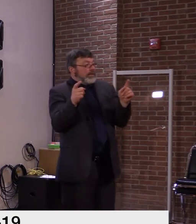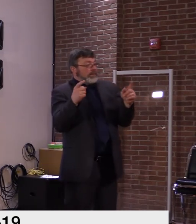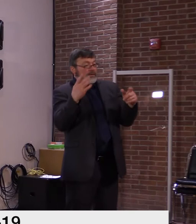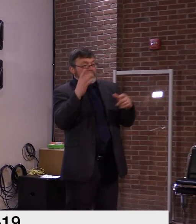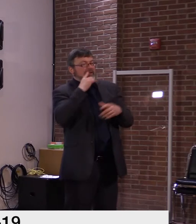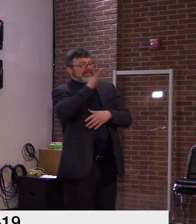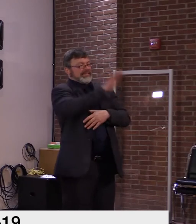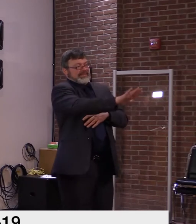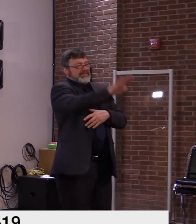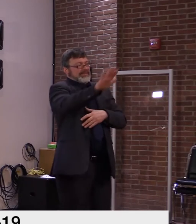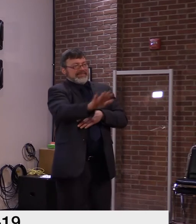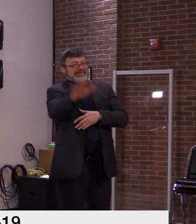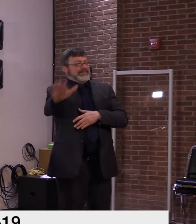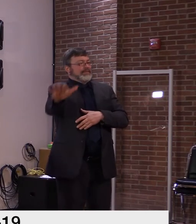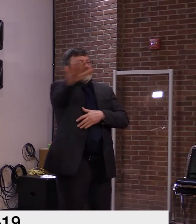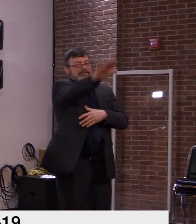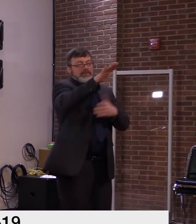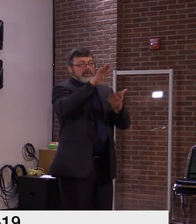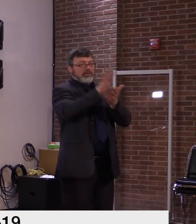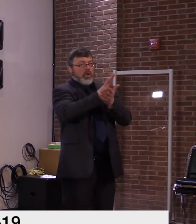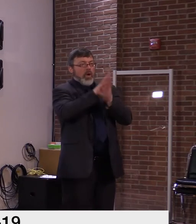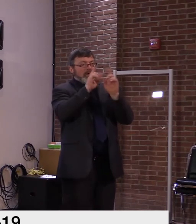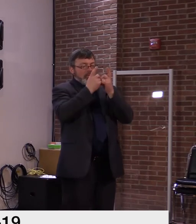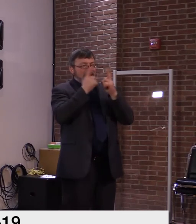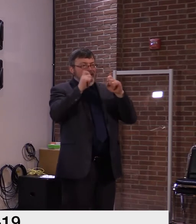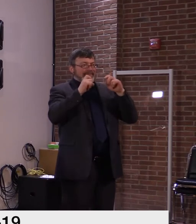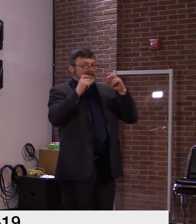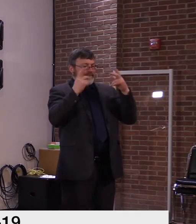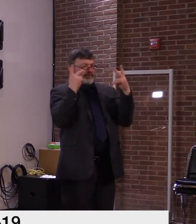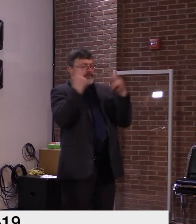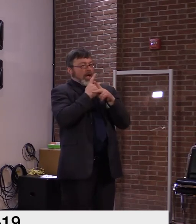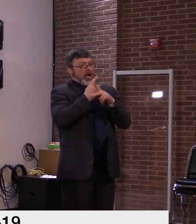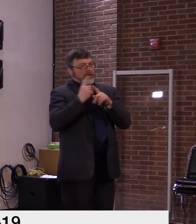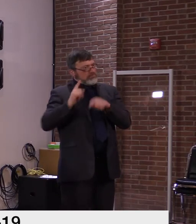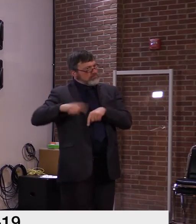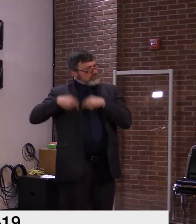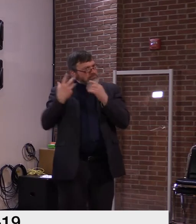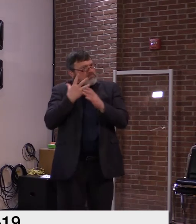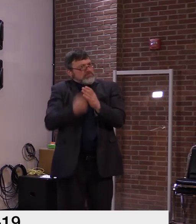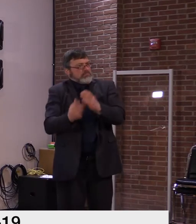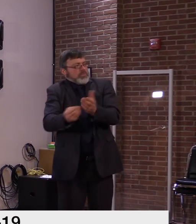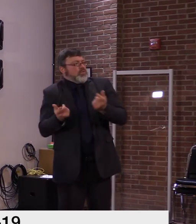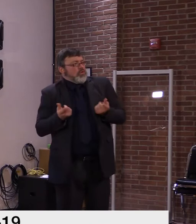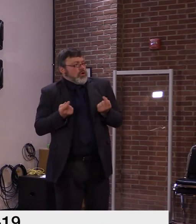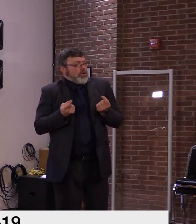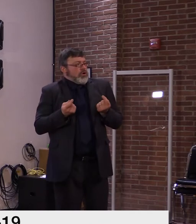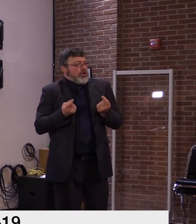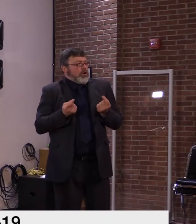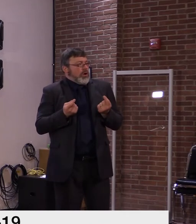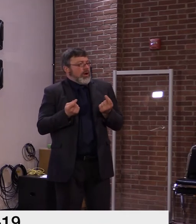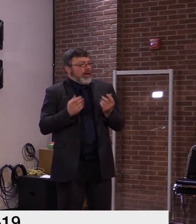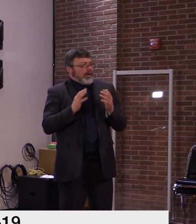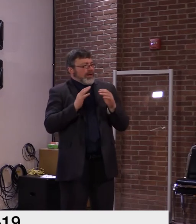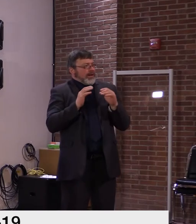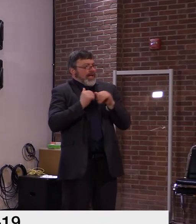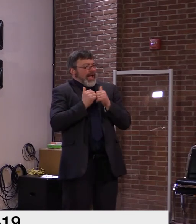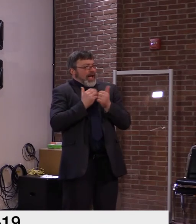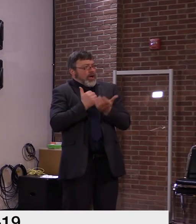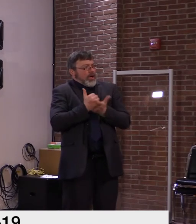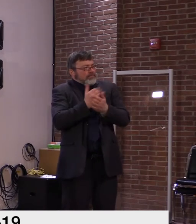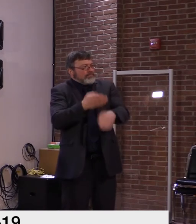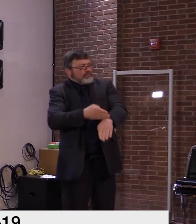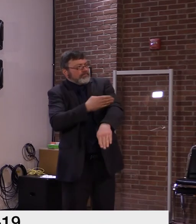But the issue of funding is an important one, and I mentioned briefly, but we're seeing considerable federal resources now come into the